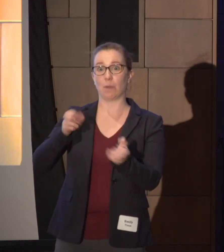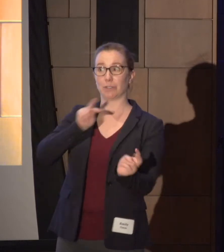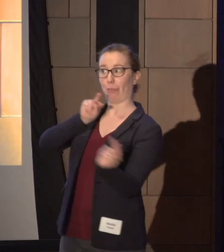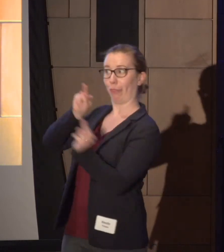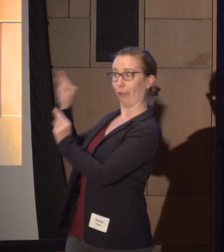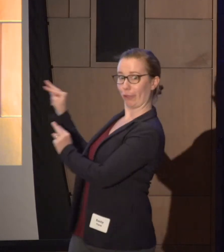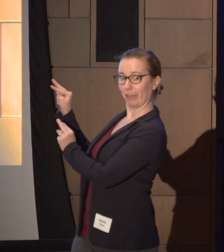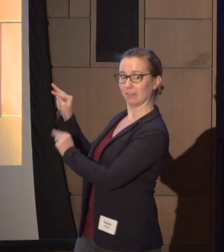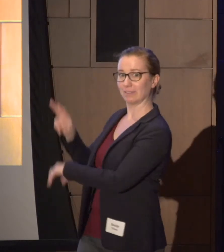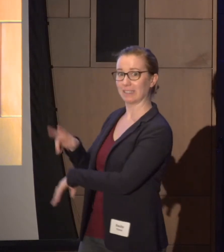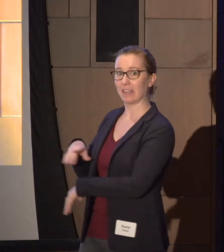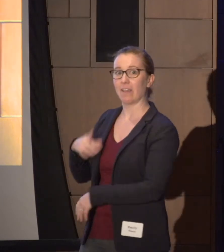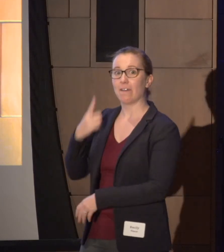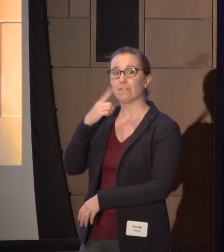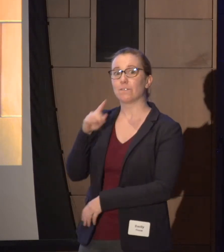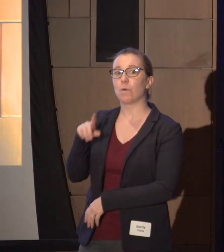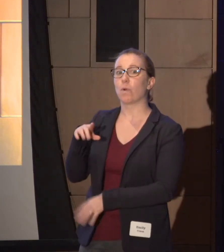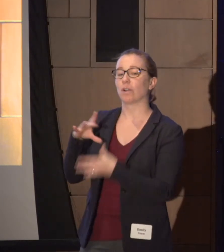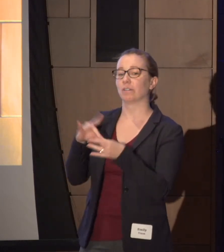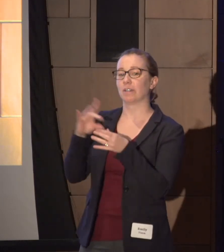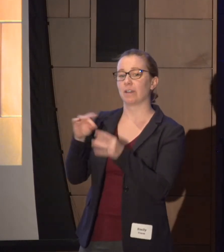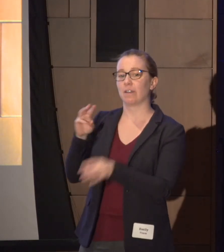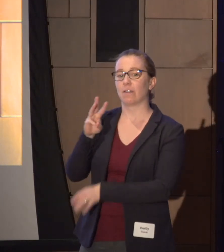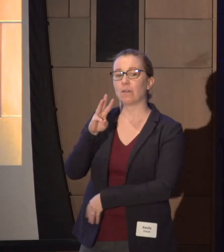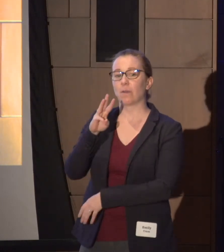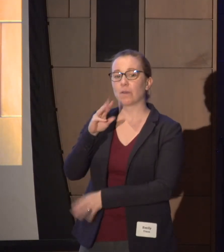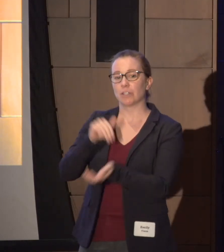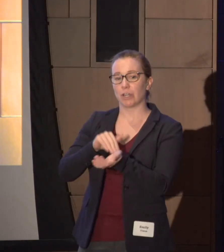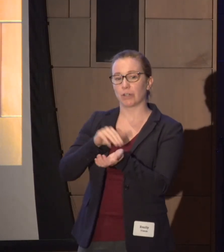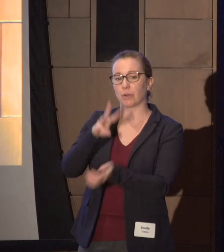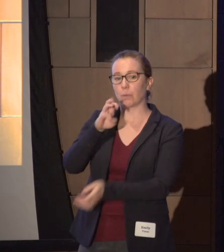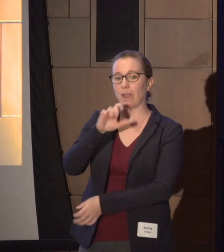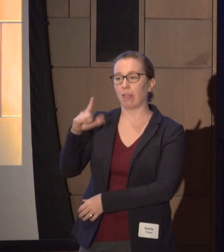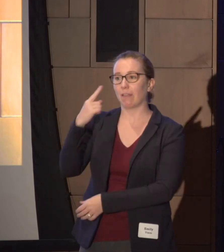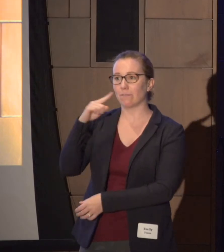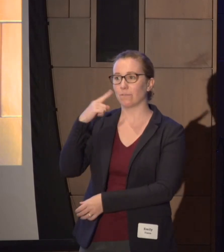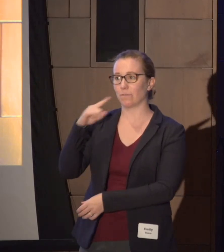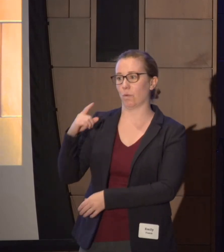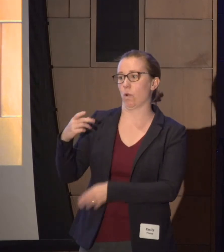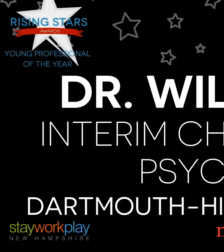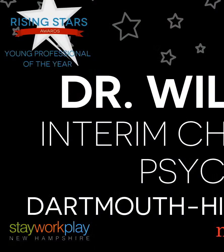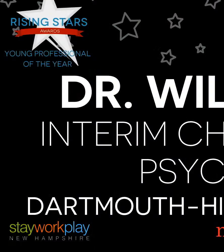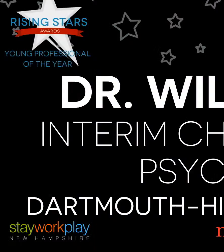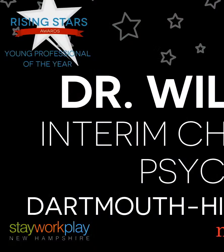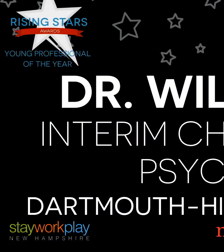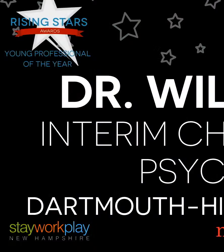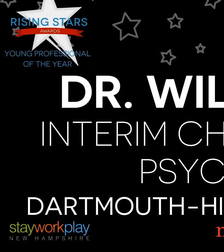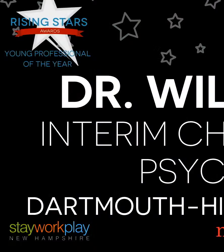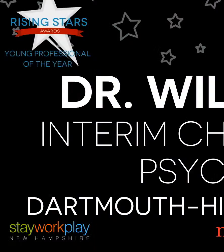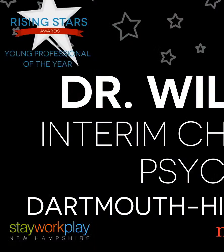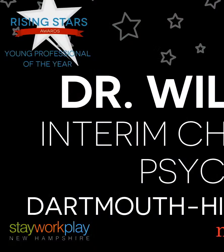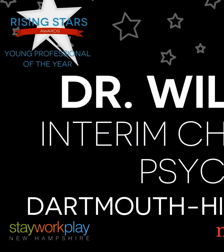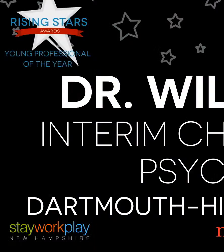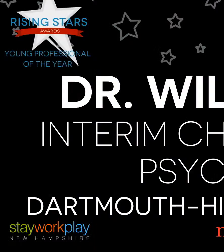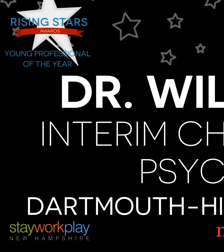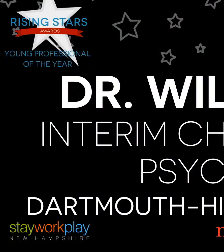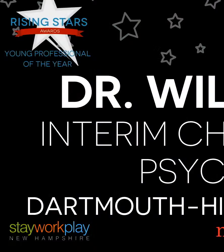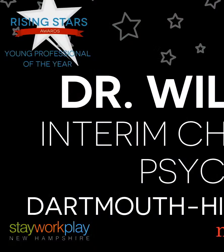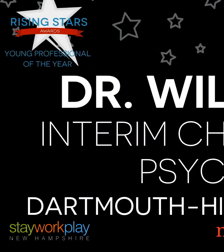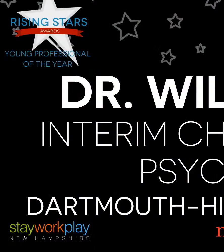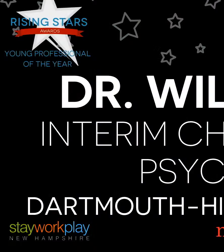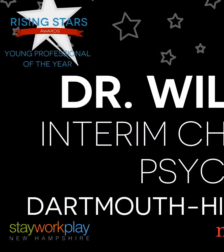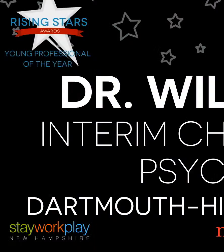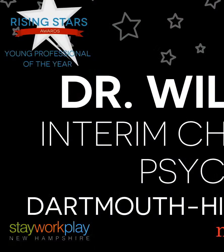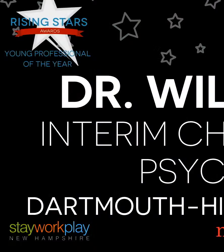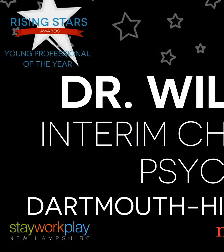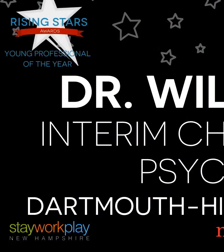screen for remarks from Dr. Will Torrey, Interim Chair for the Department of Psychiatry at Dartmouth-Hitchcock Health, this